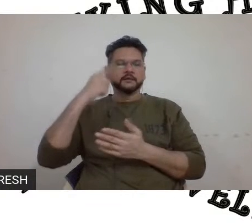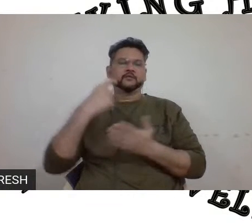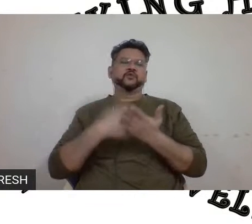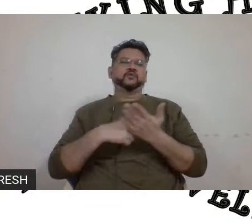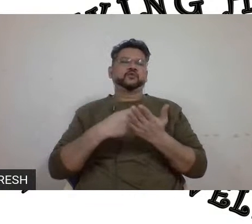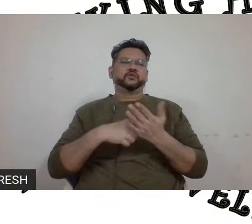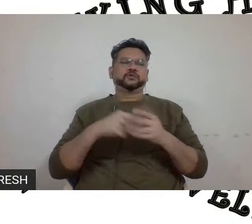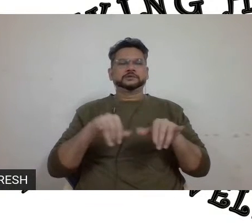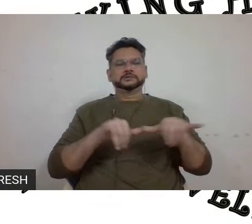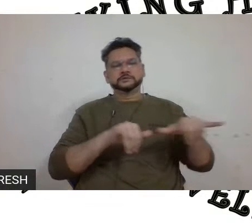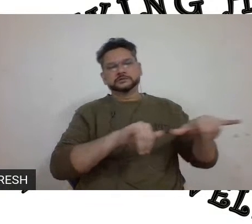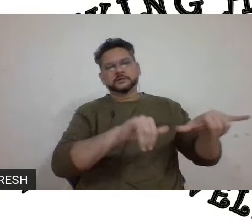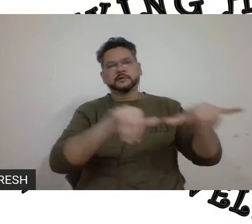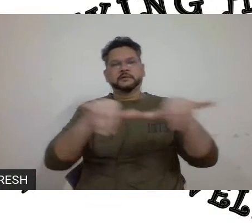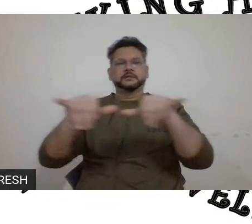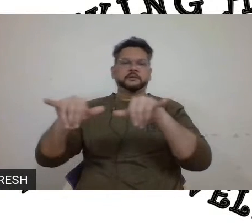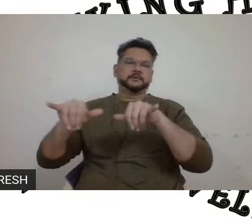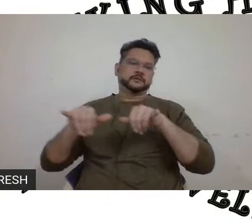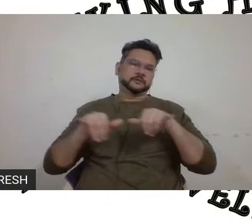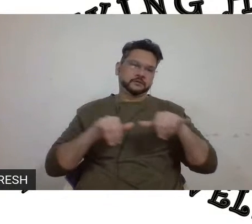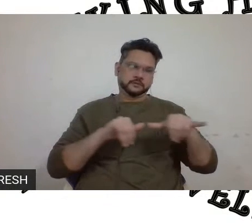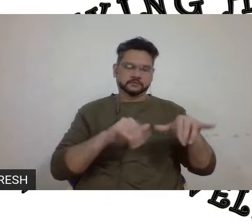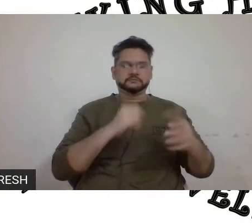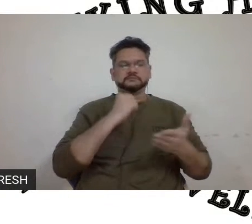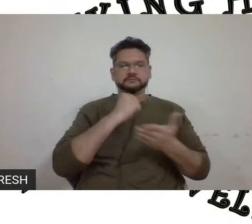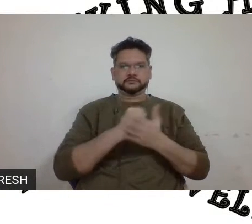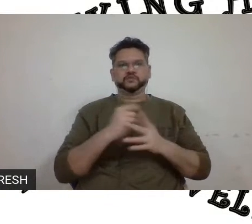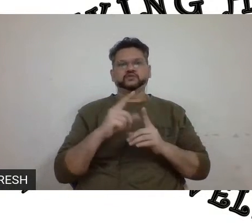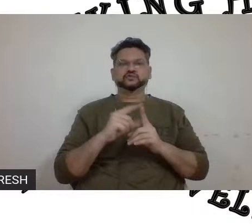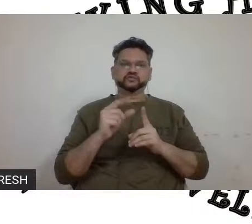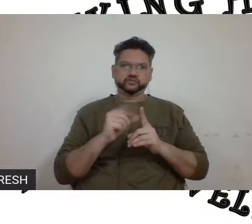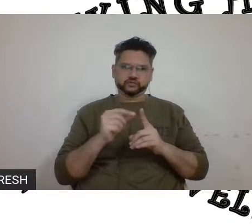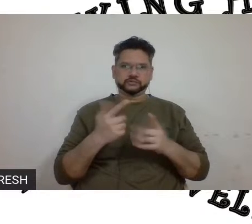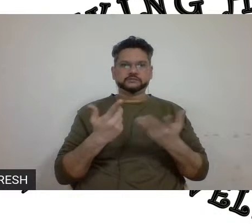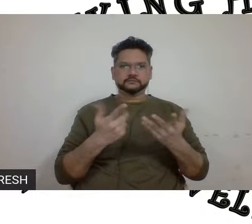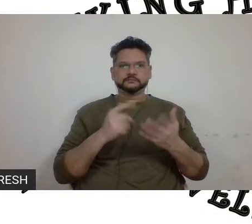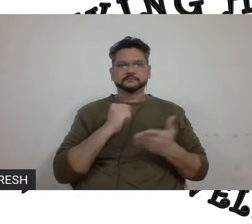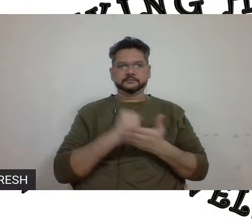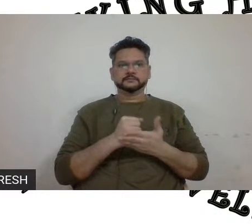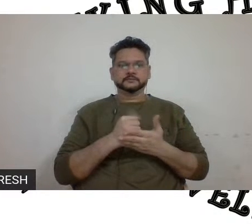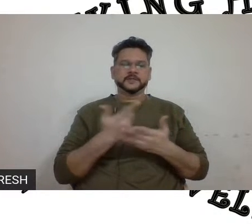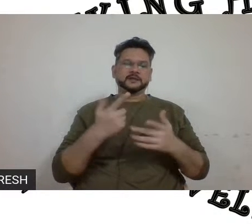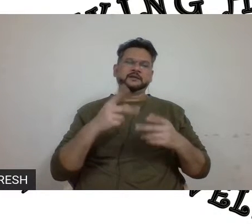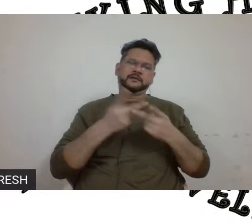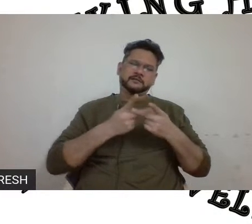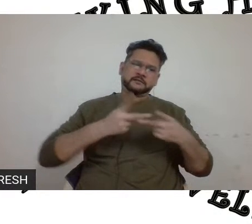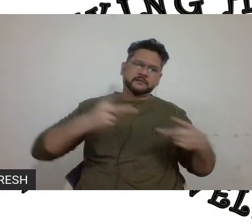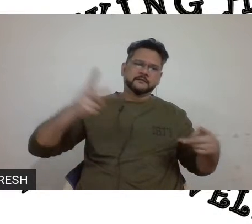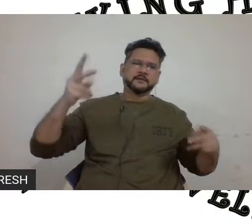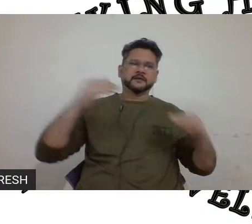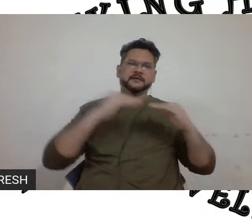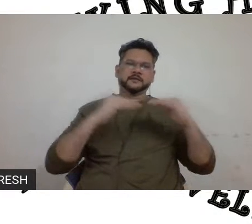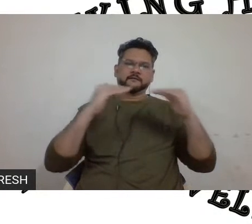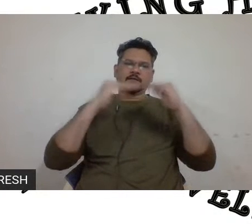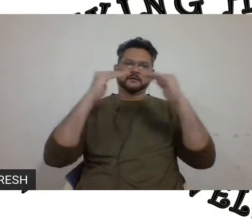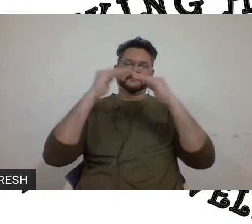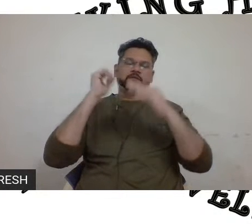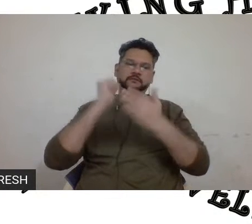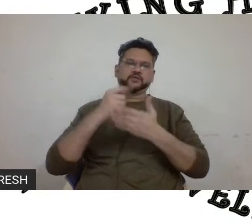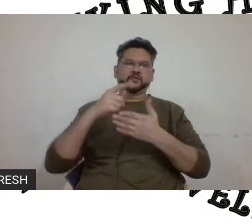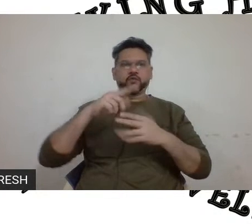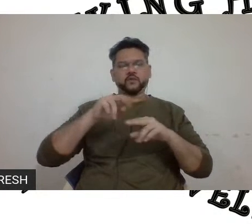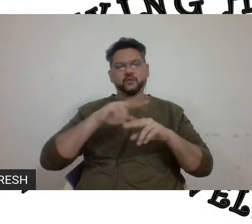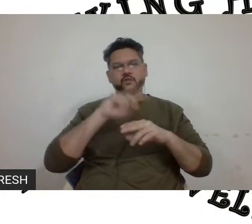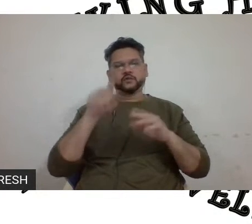and need to push these down at all levels, so that when the exams are being conducted and these guidelines have to